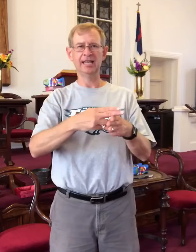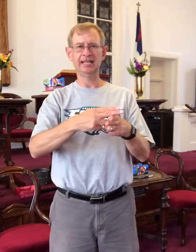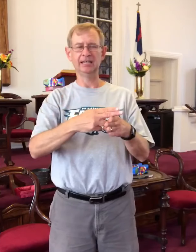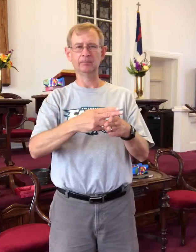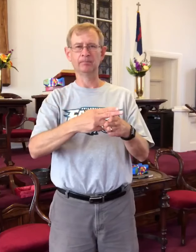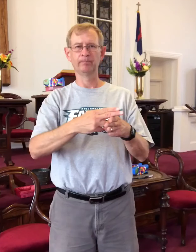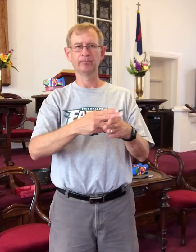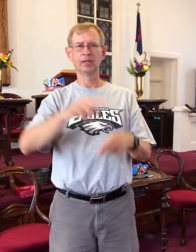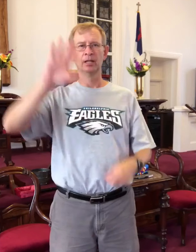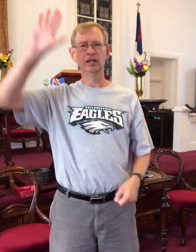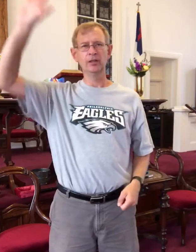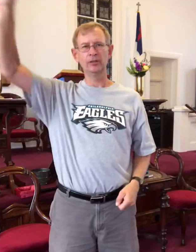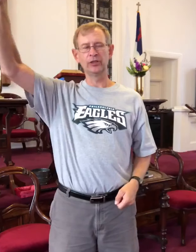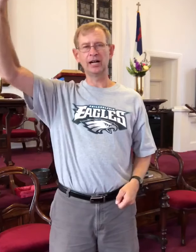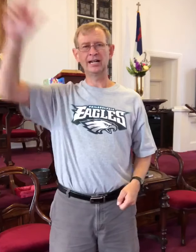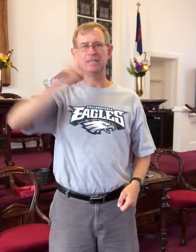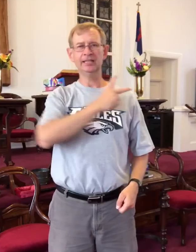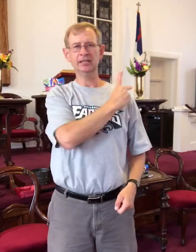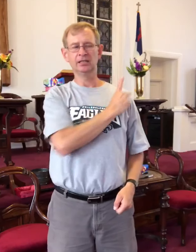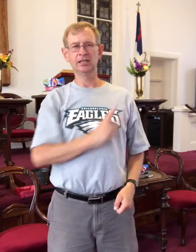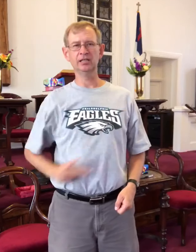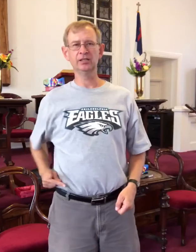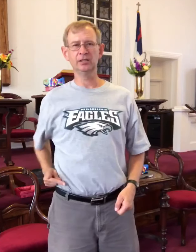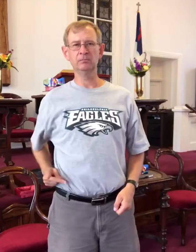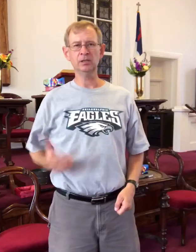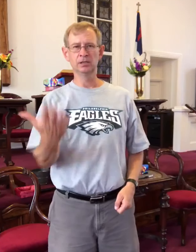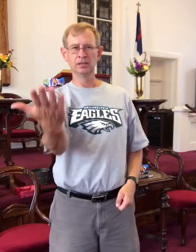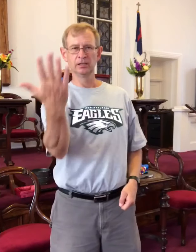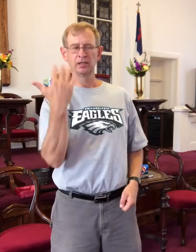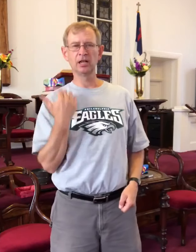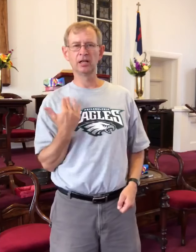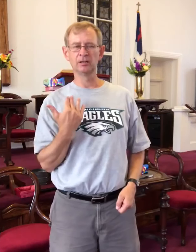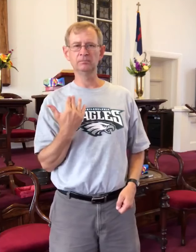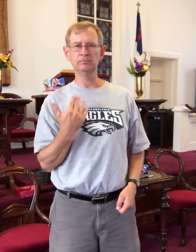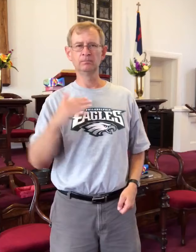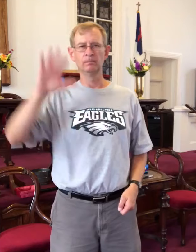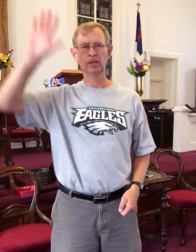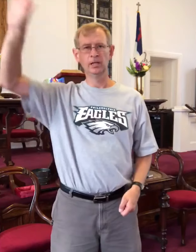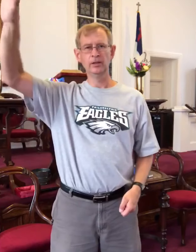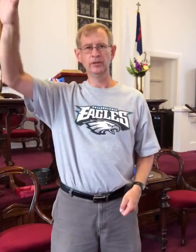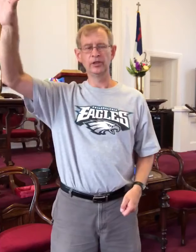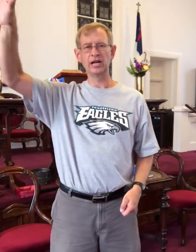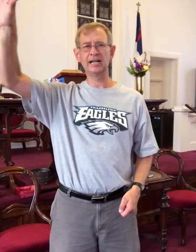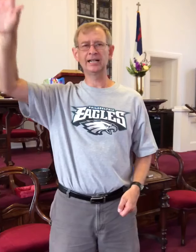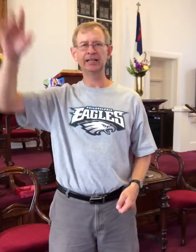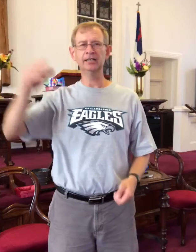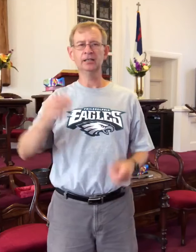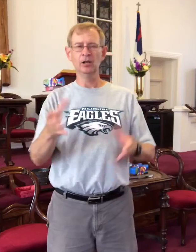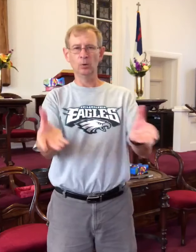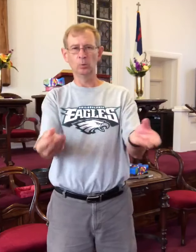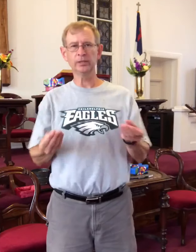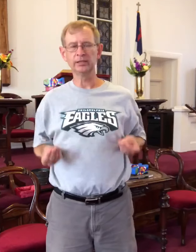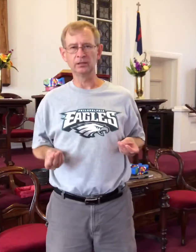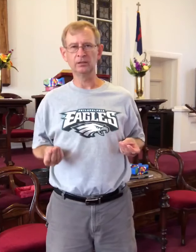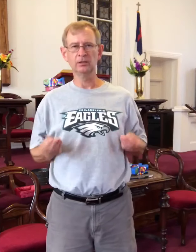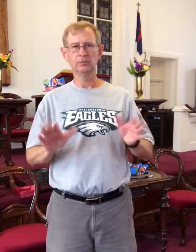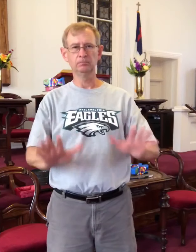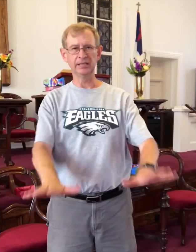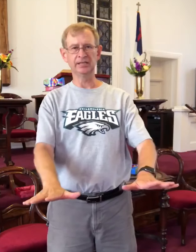name. Thy kingdom come, thy will be